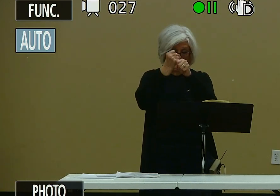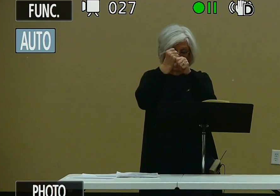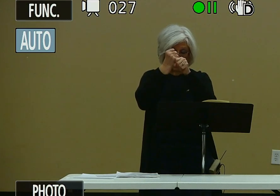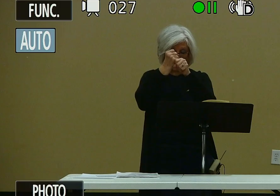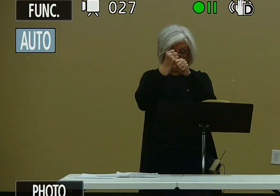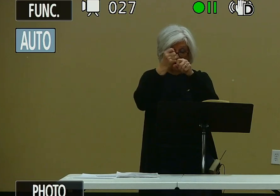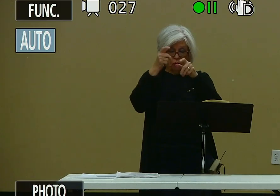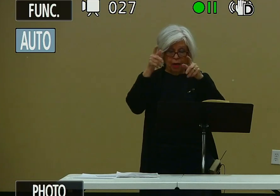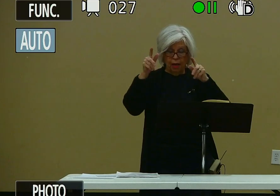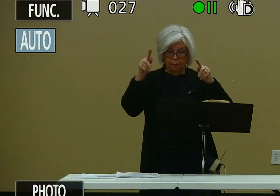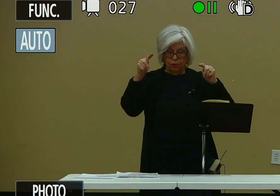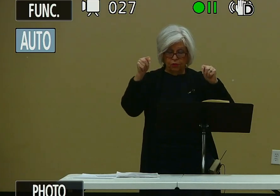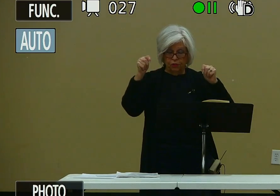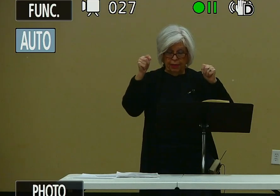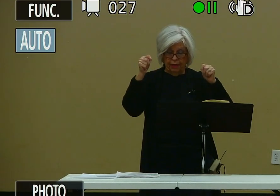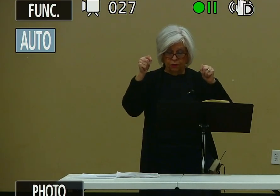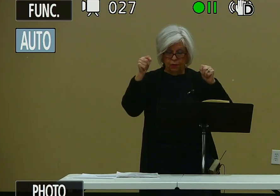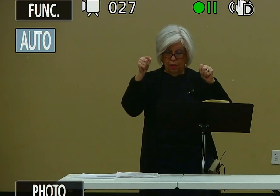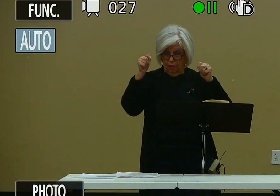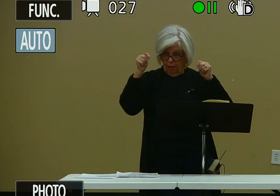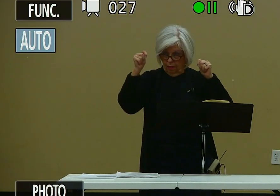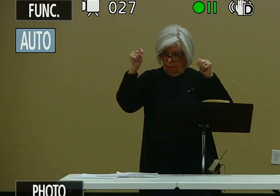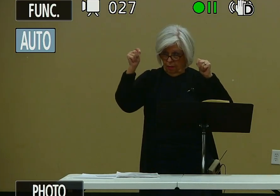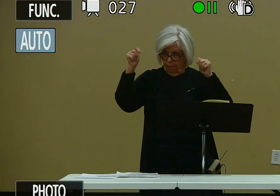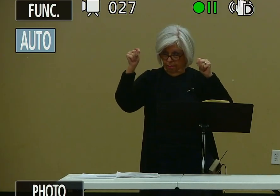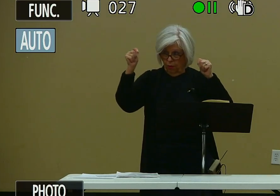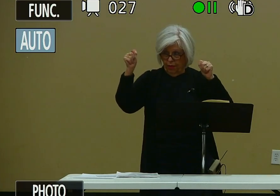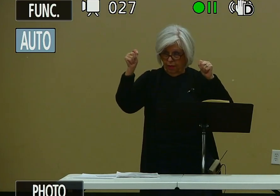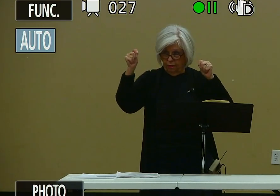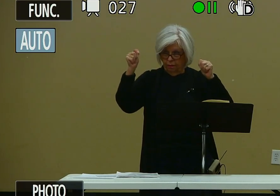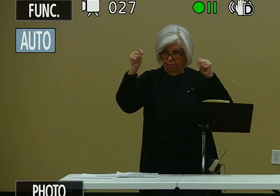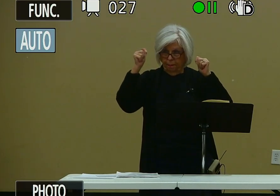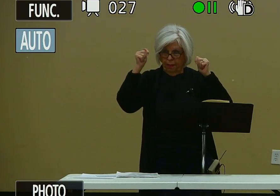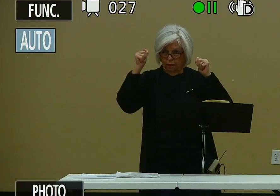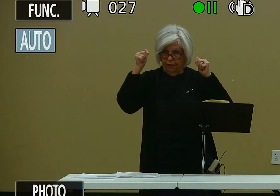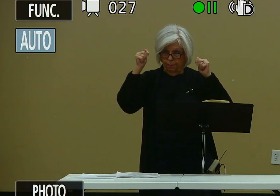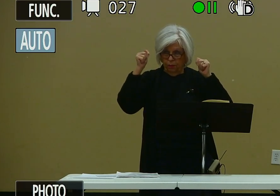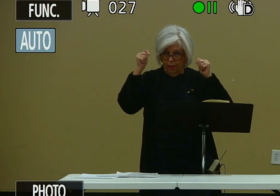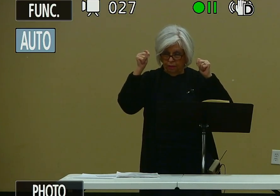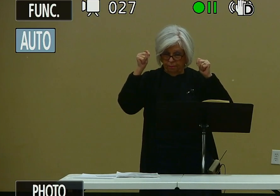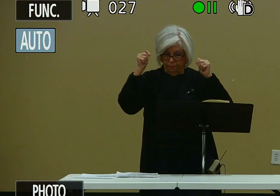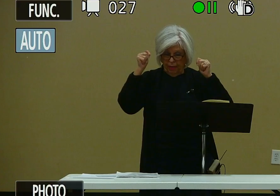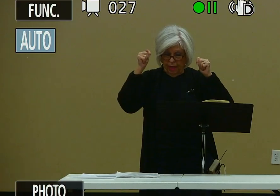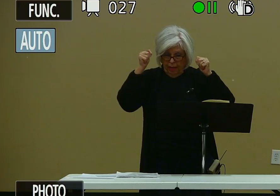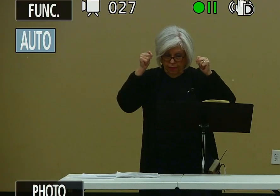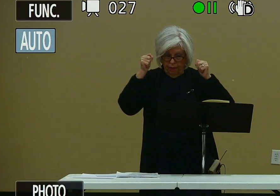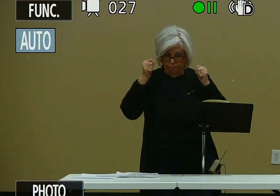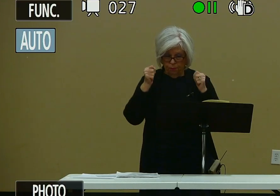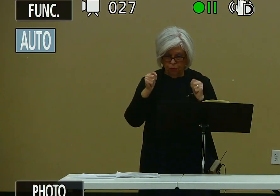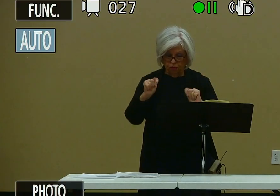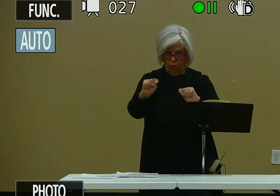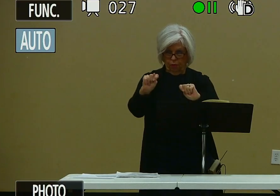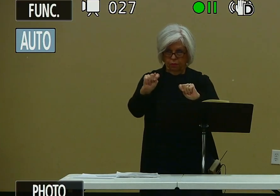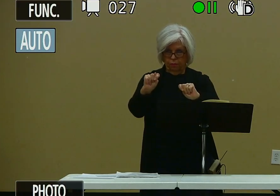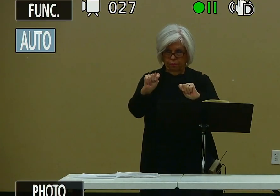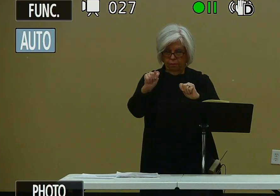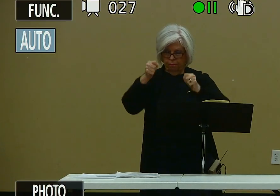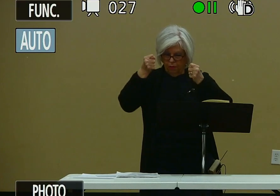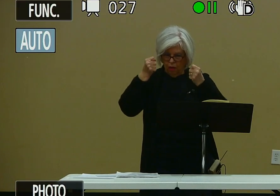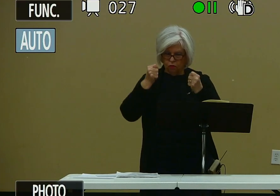get. Try, put your T hands, both hands, T both hands, and then push forward.